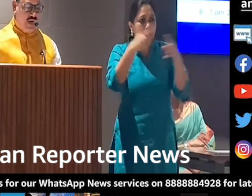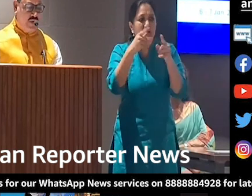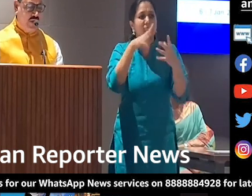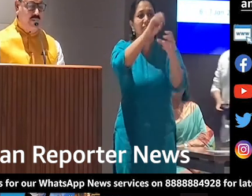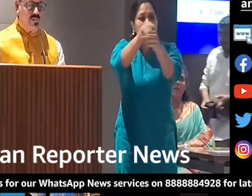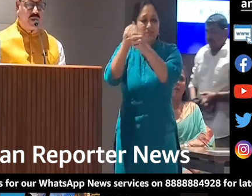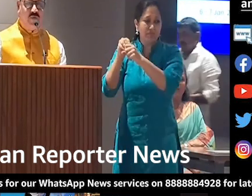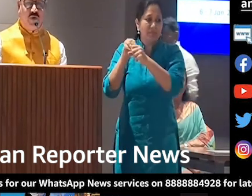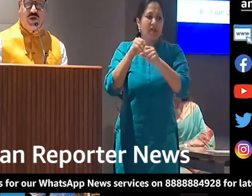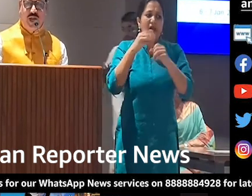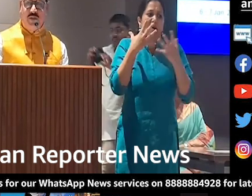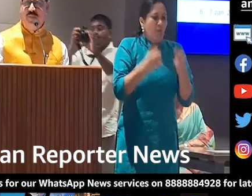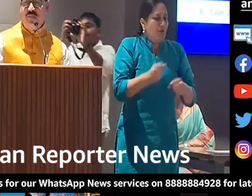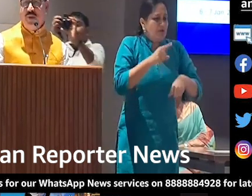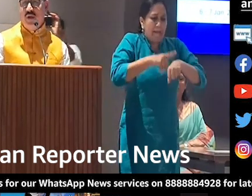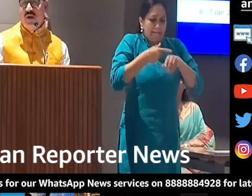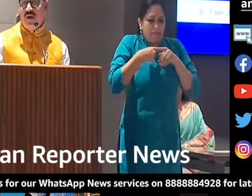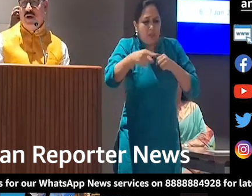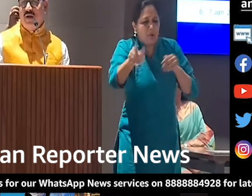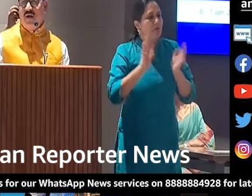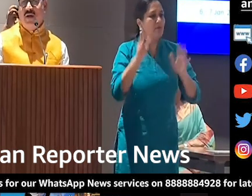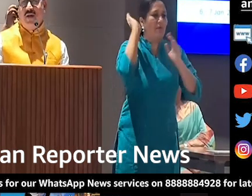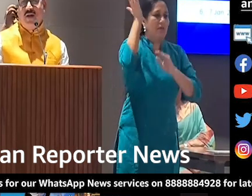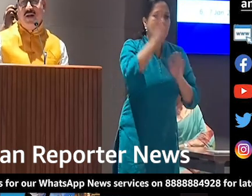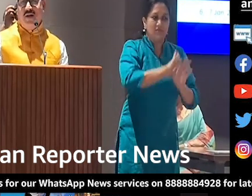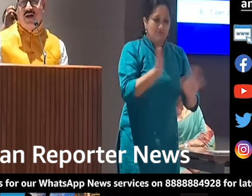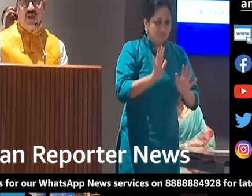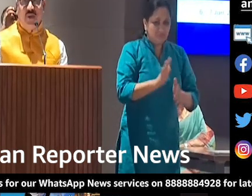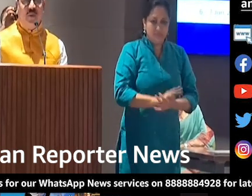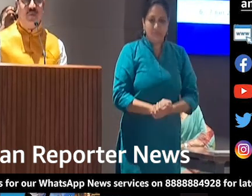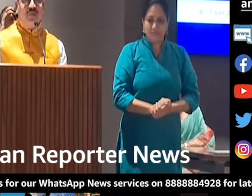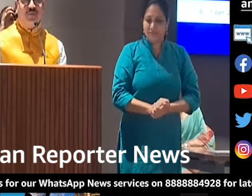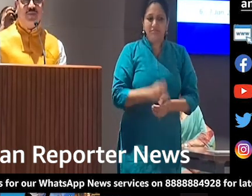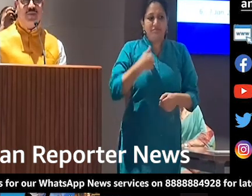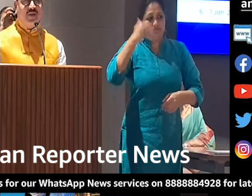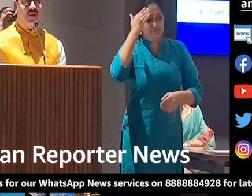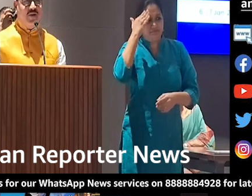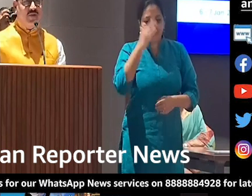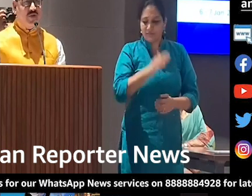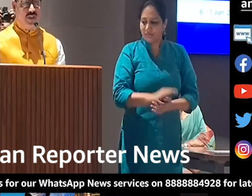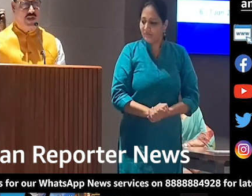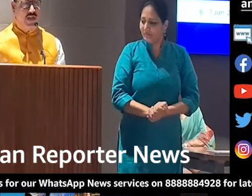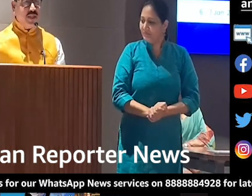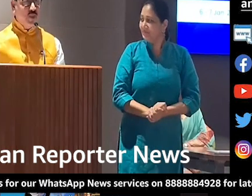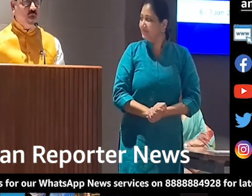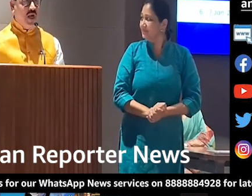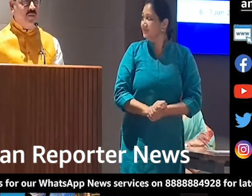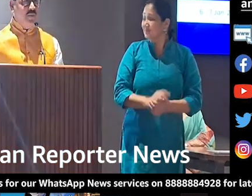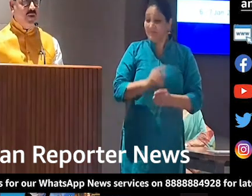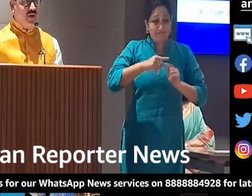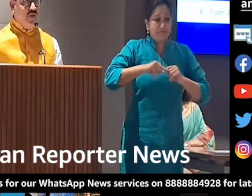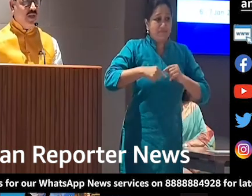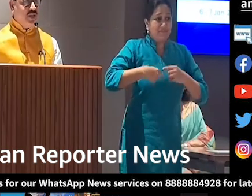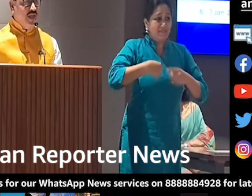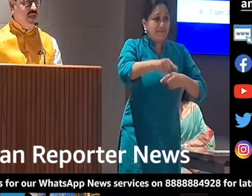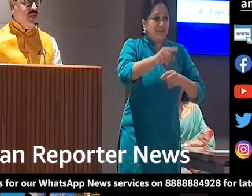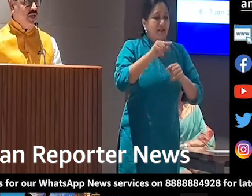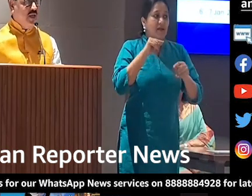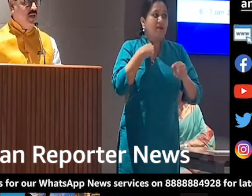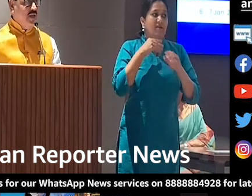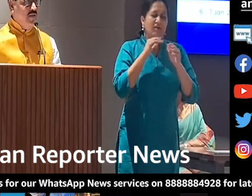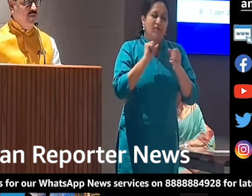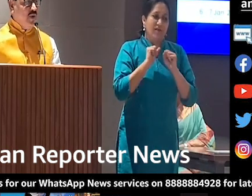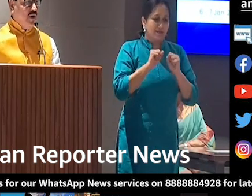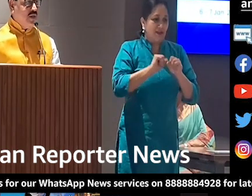Friends, I don't take much of your time. I know for the days to come, it is very